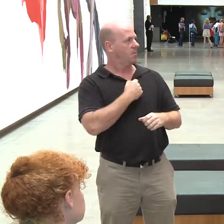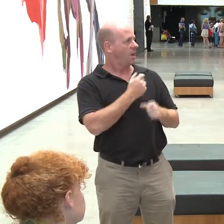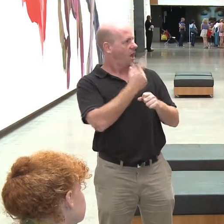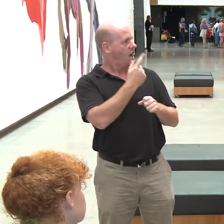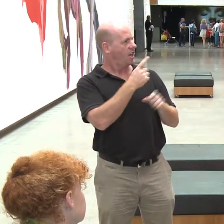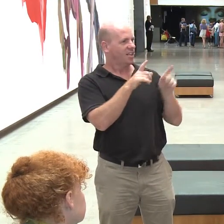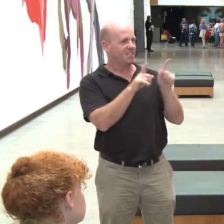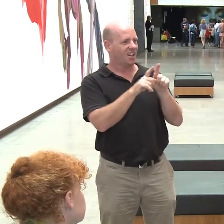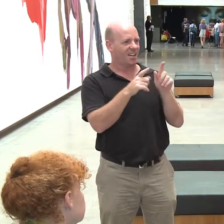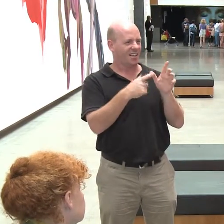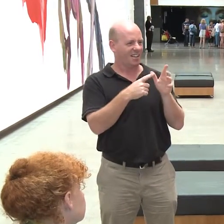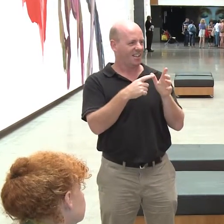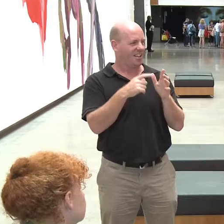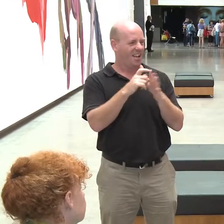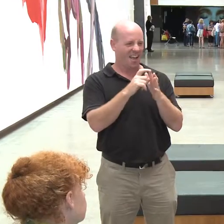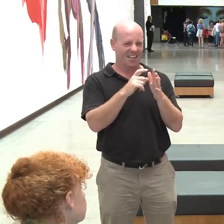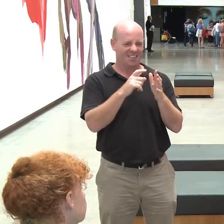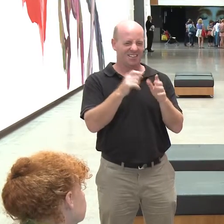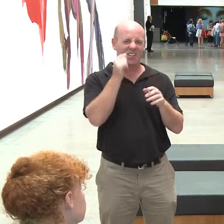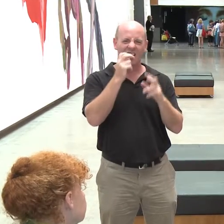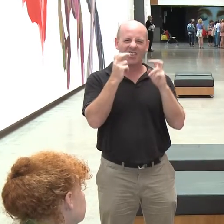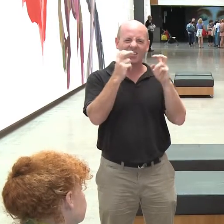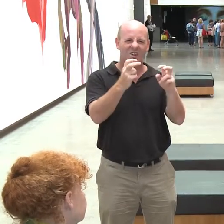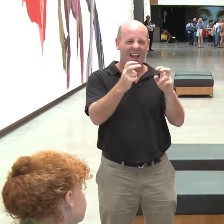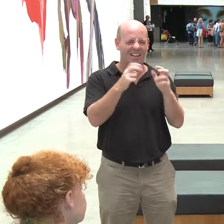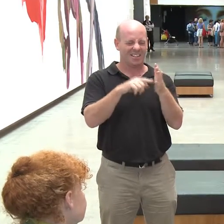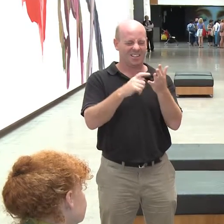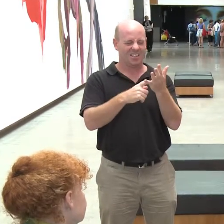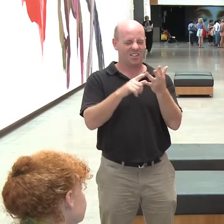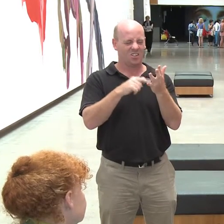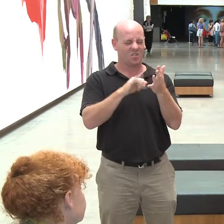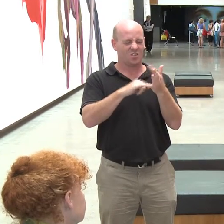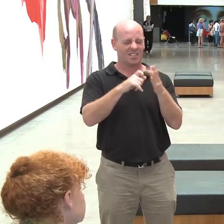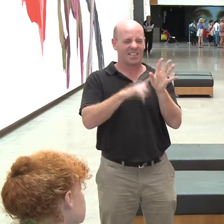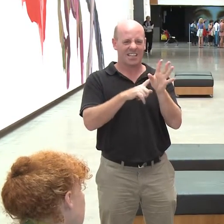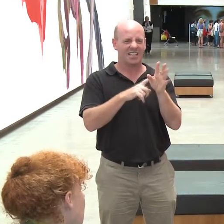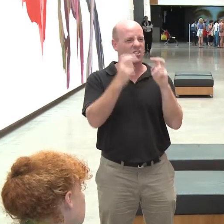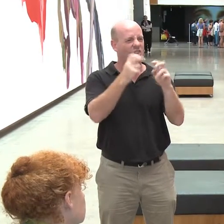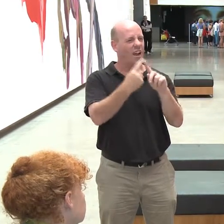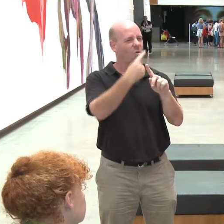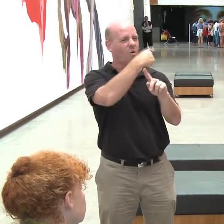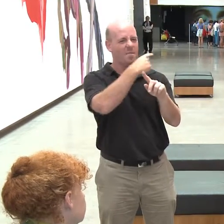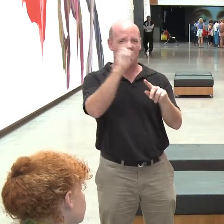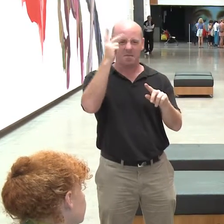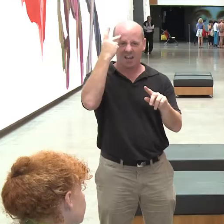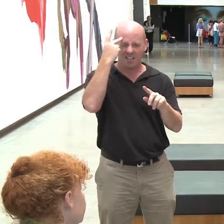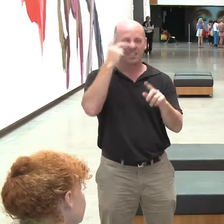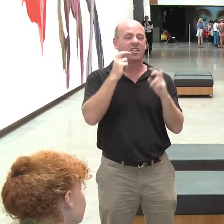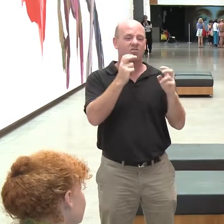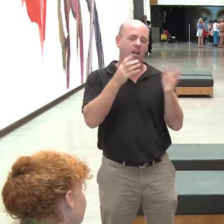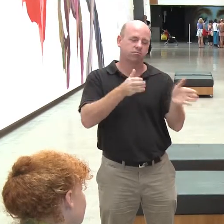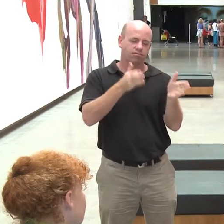an agitprop train. Yes. Those trains that Trotsky had going through the countryside so that the peasants, poor things, could